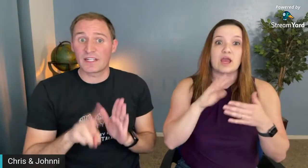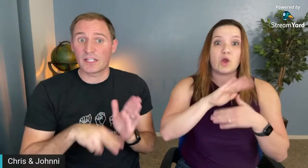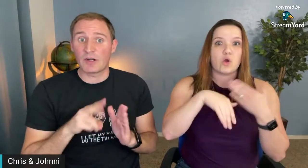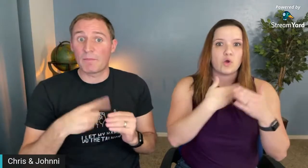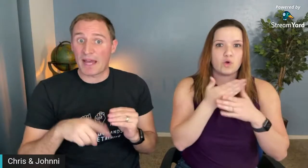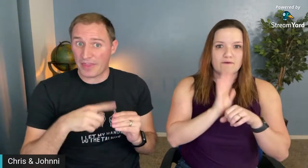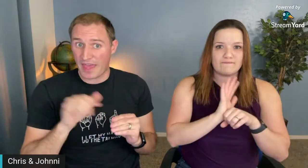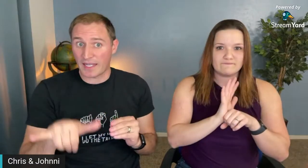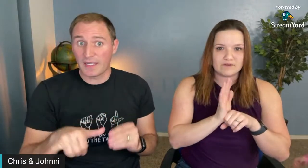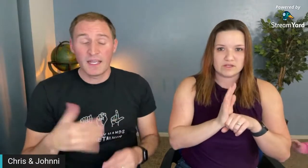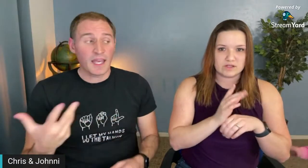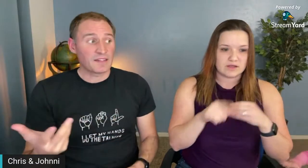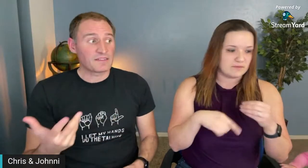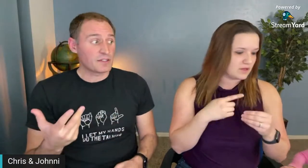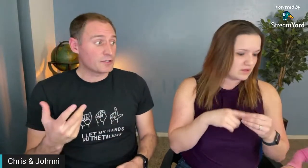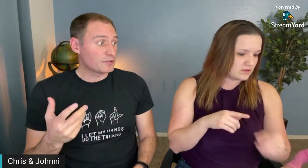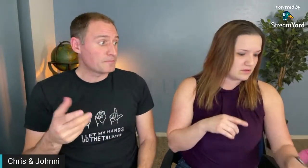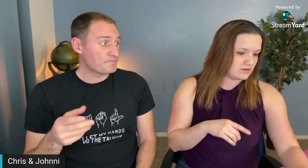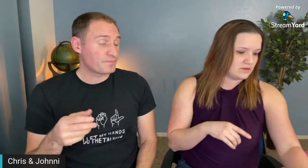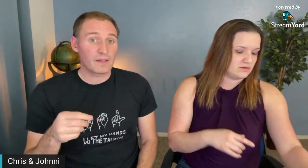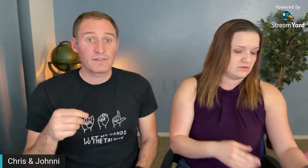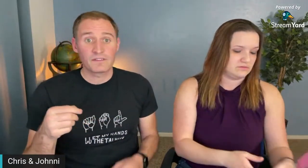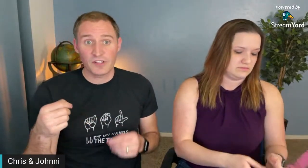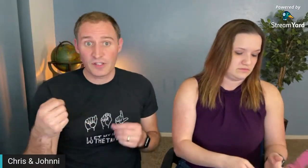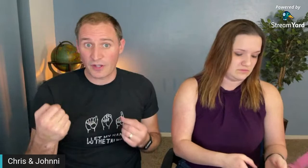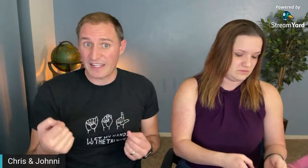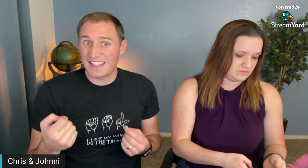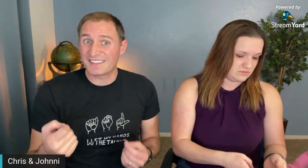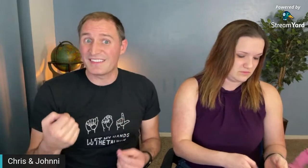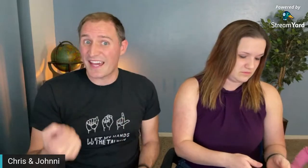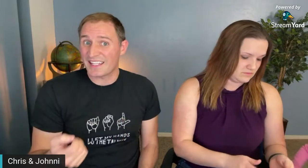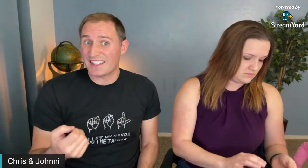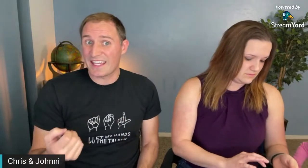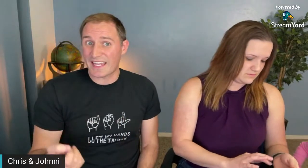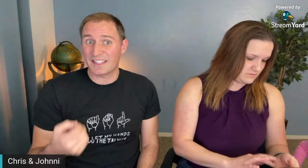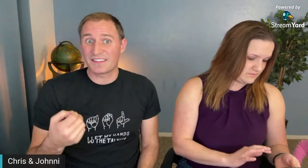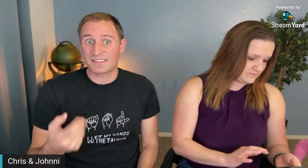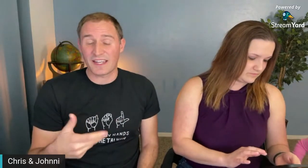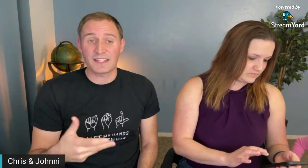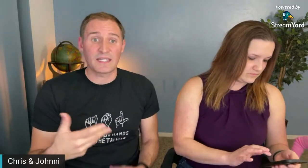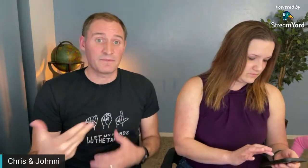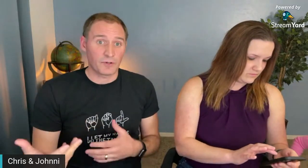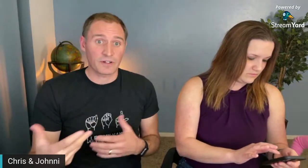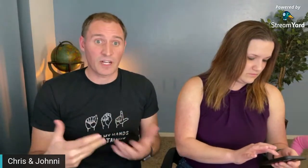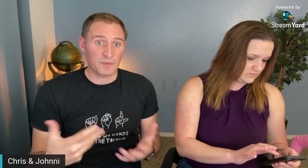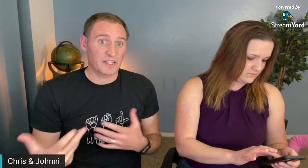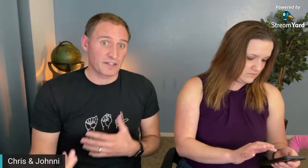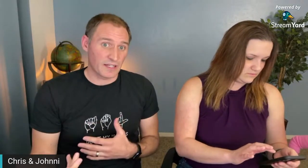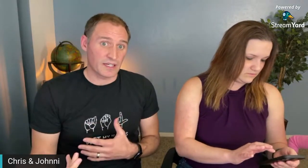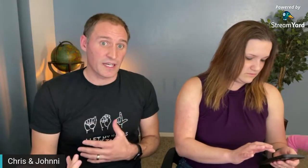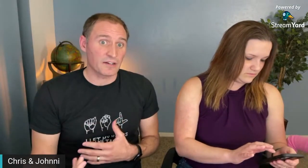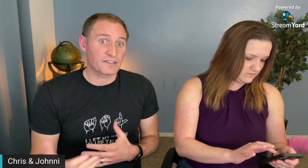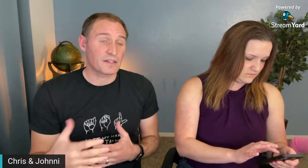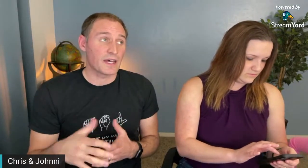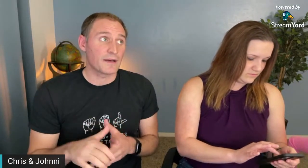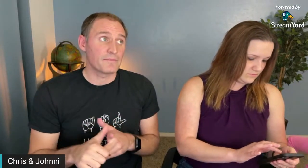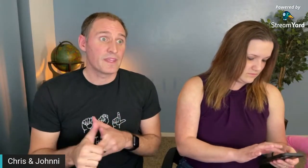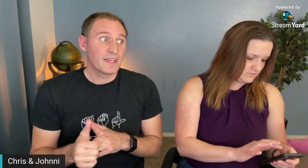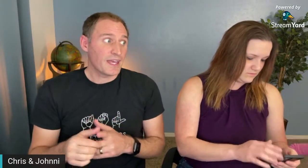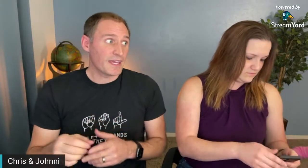video about that. And so there is not yet a sign name for Kamala Harris. And